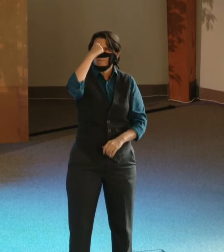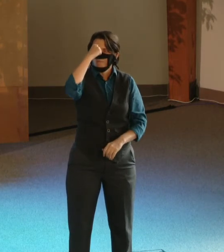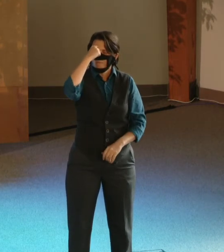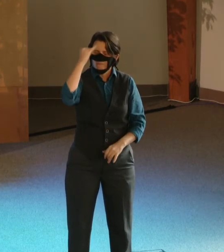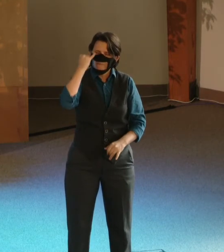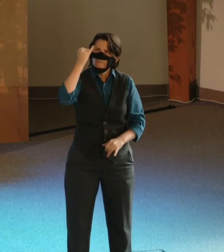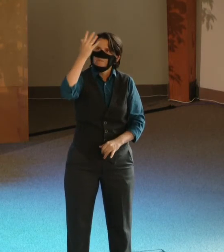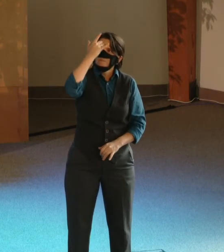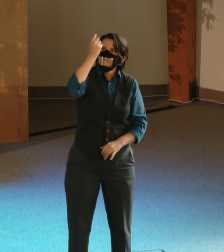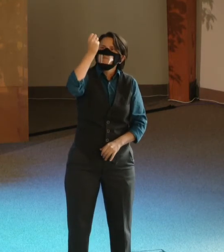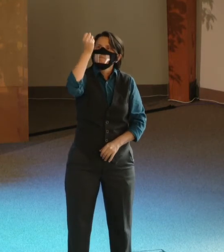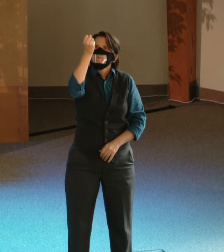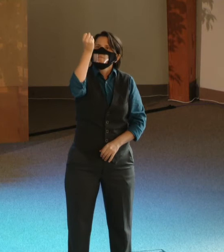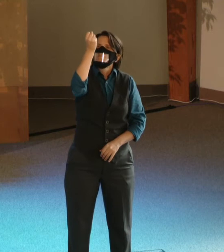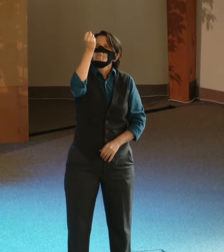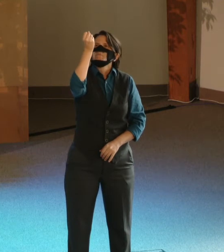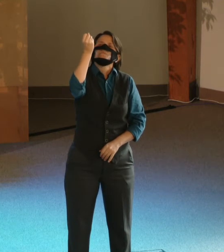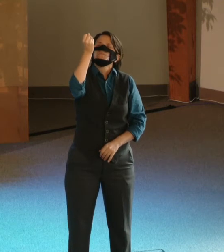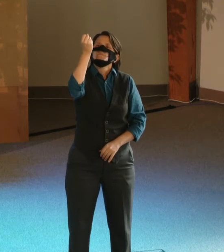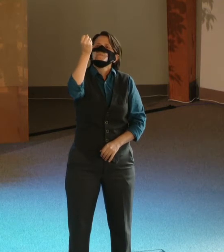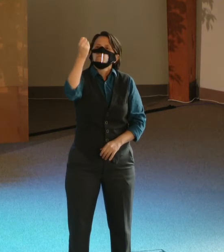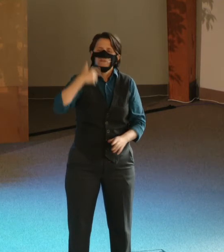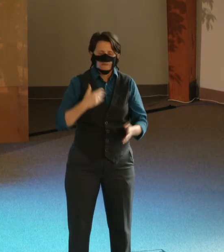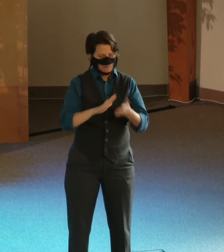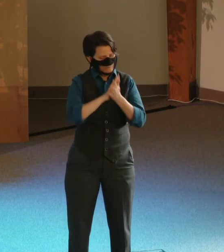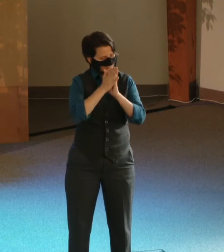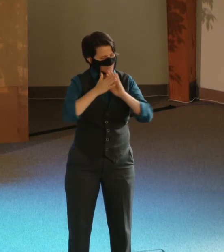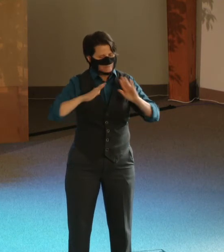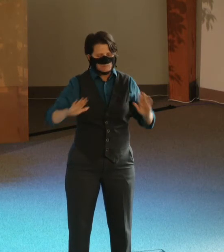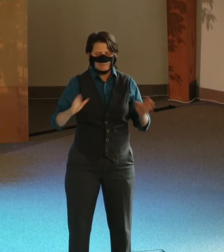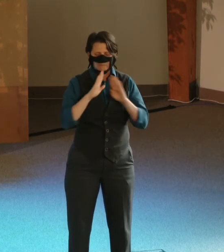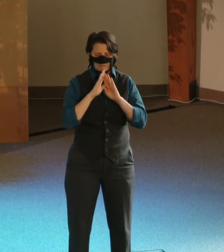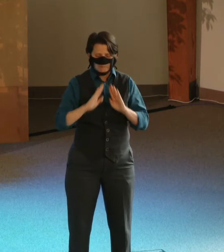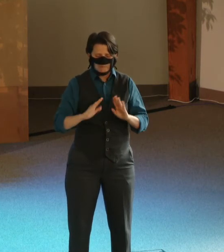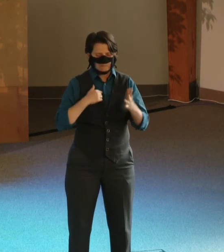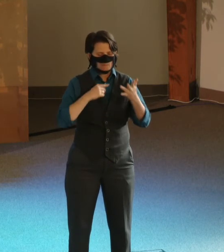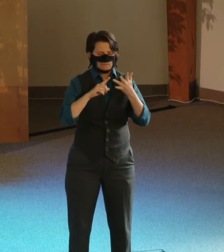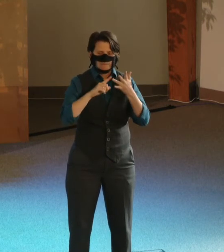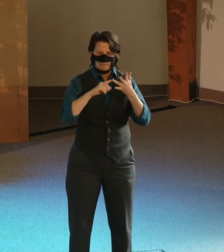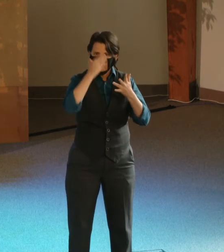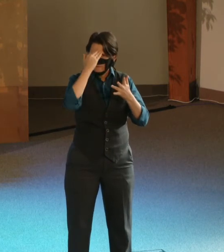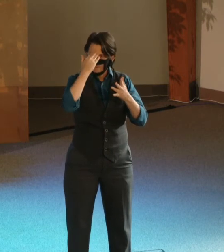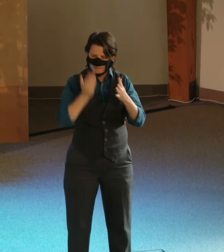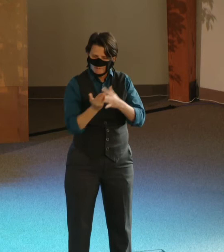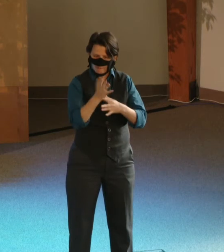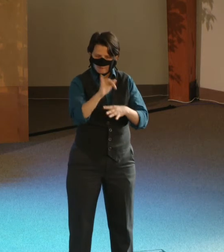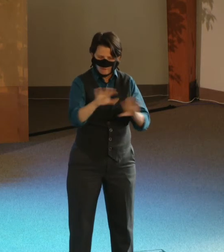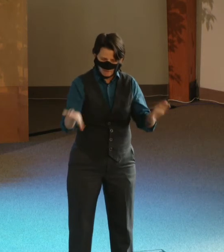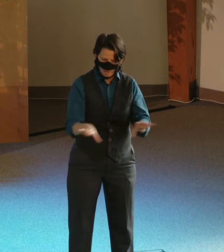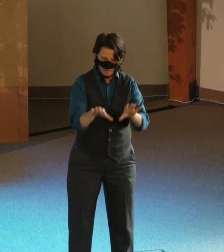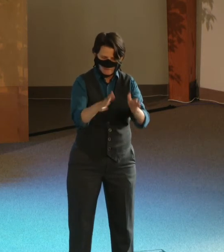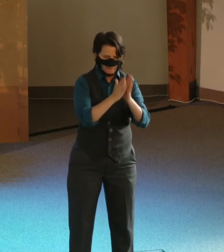Peace, be still, And know that by this activity of